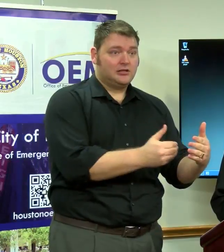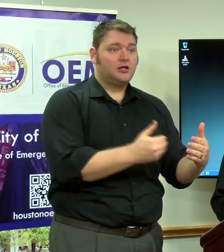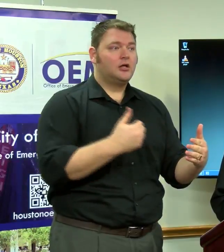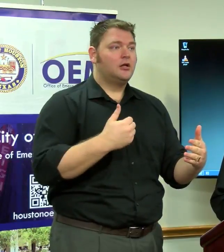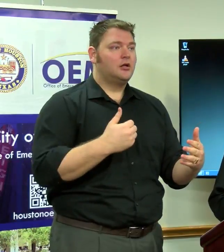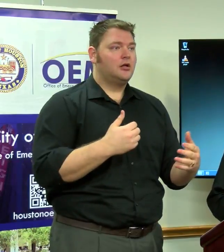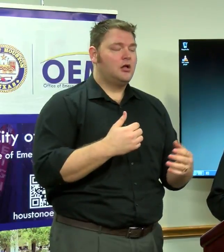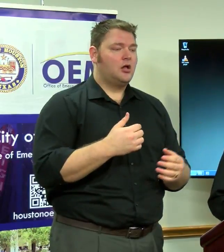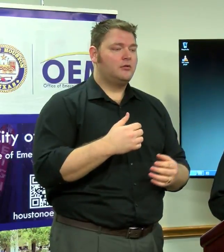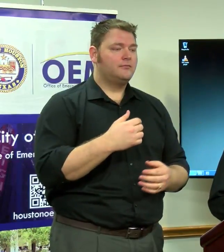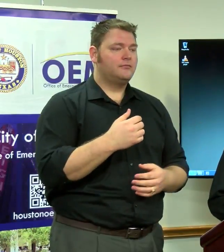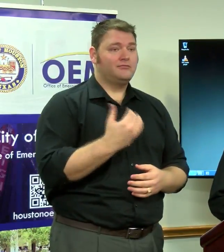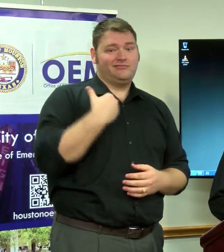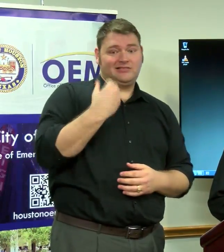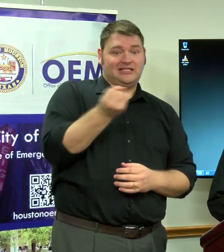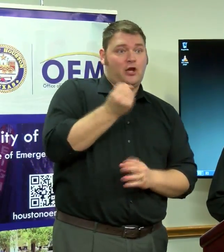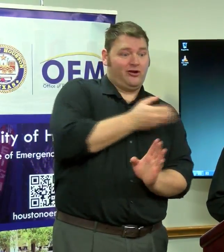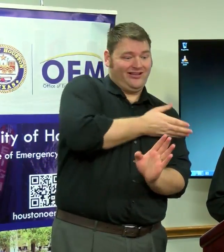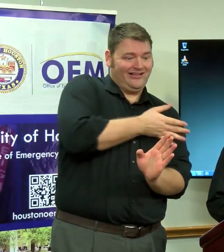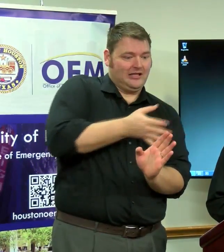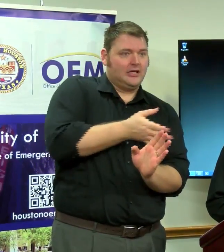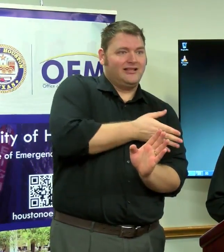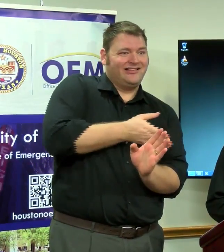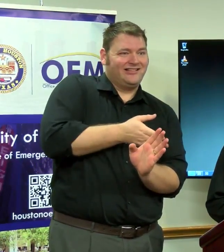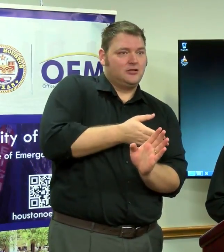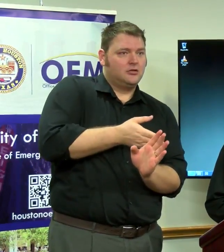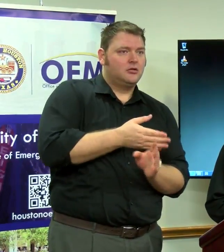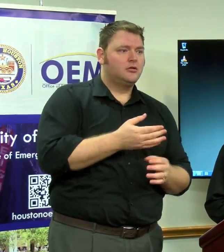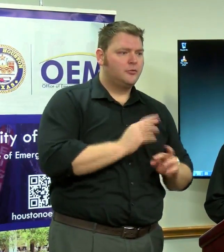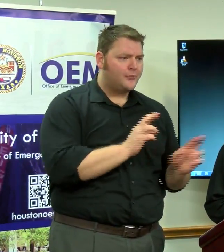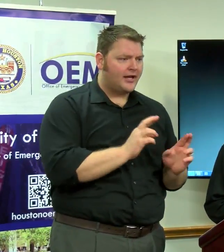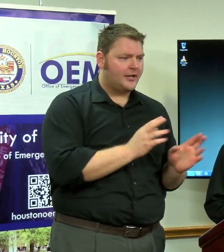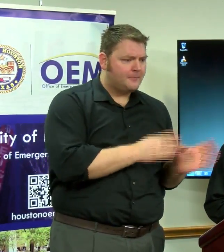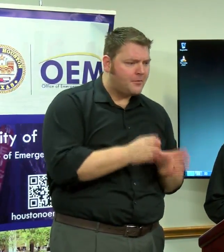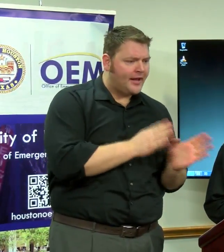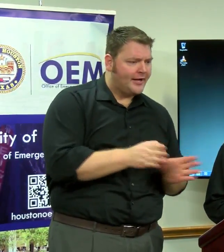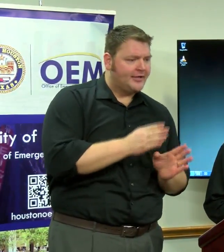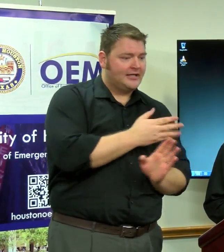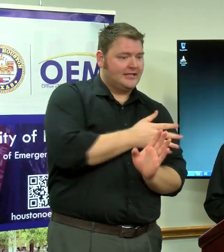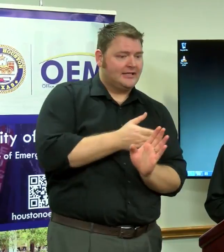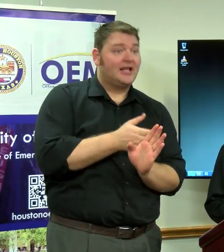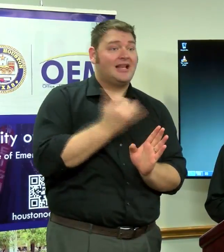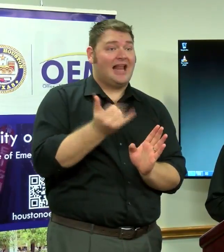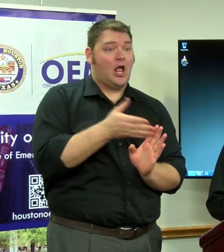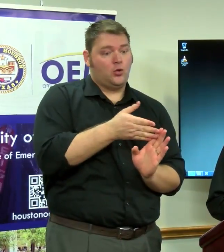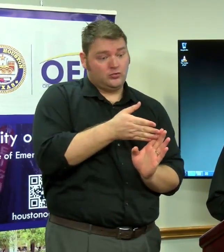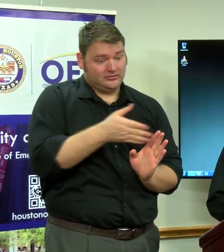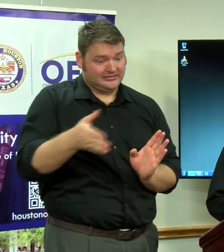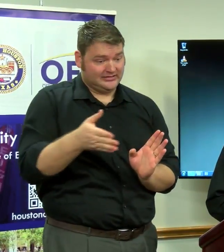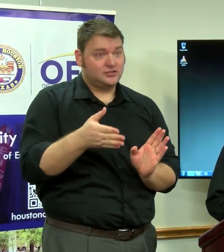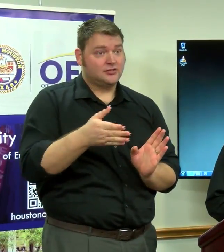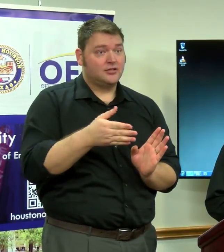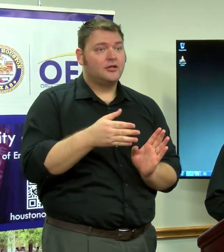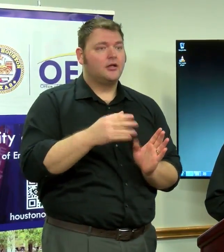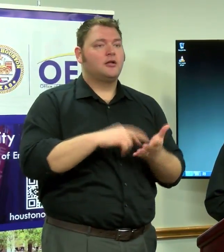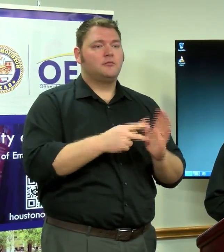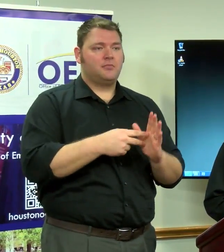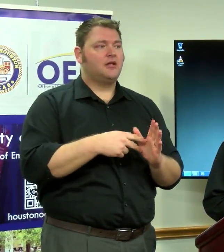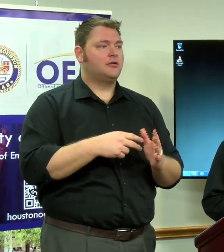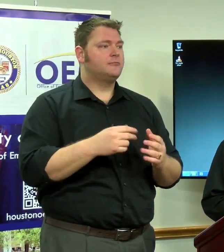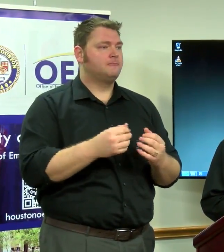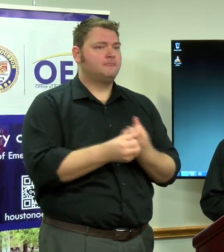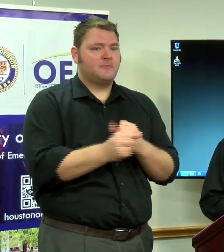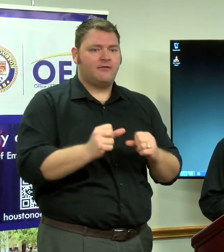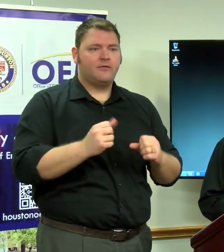and tropical storm. Now we are in the recovery phase, and so all hands on deck on the recovery